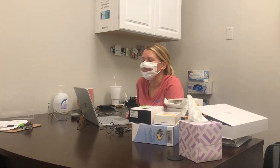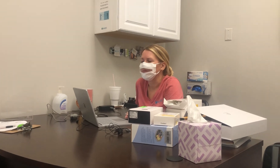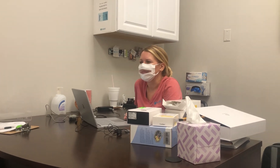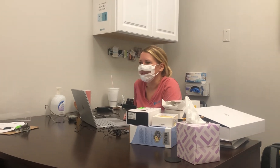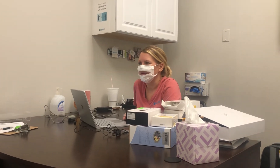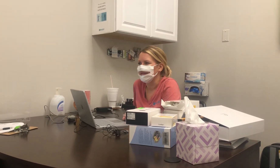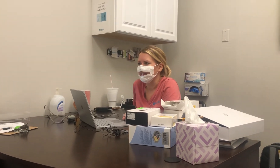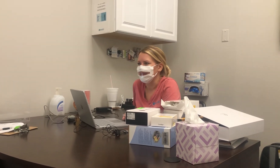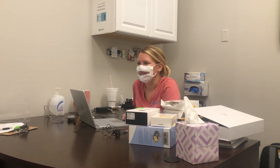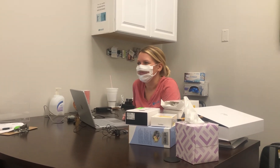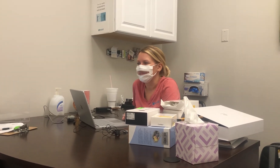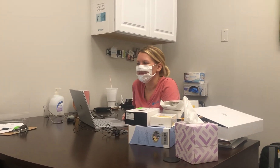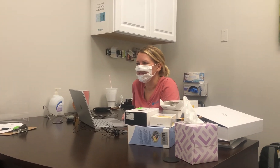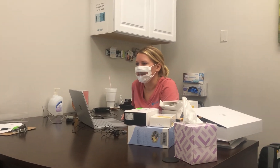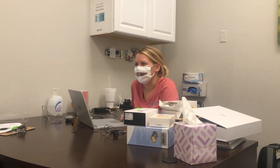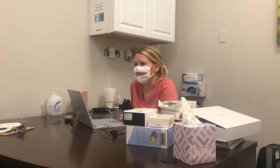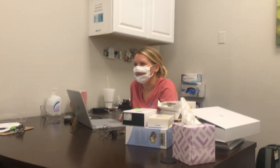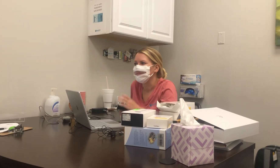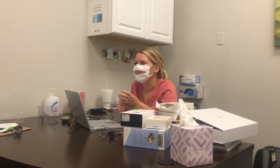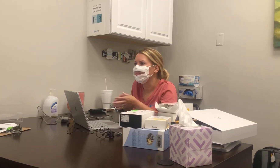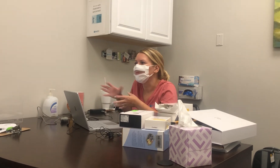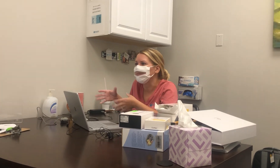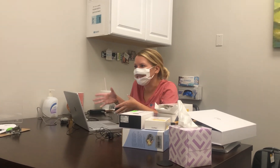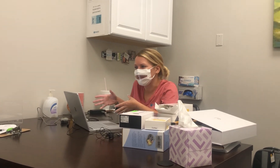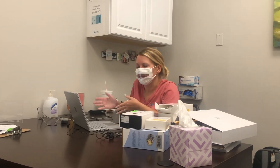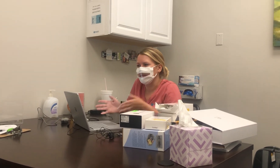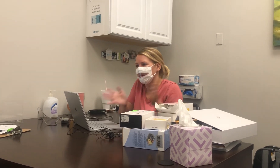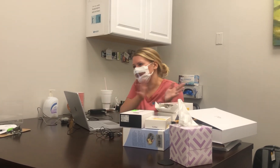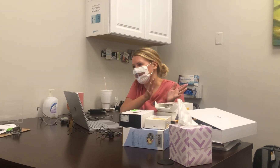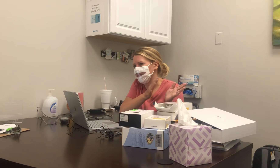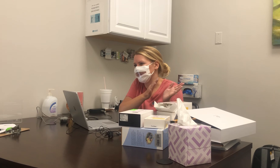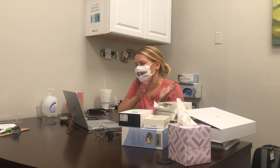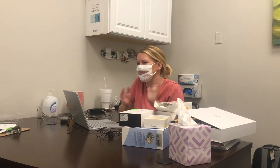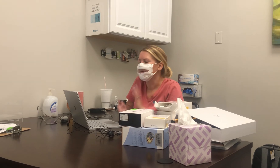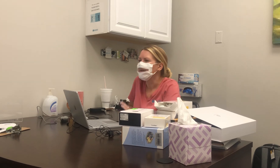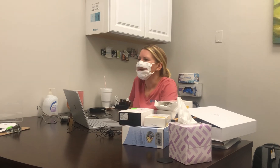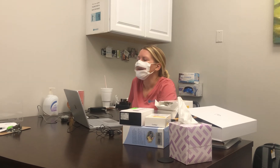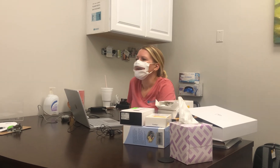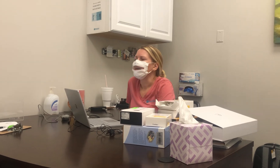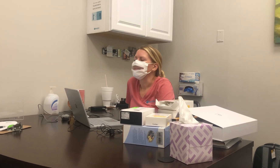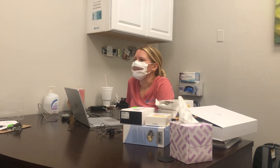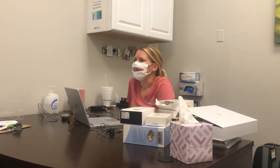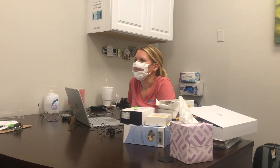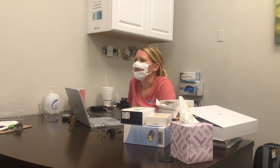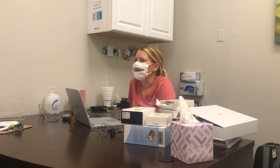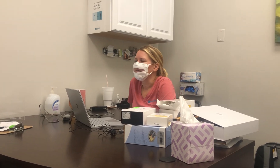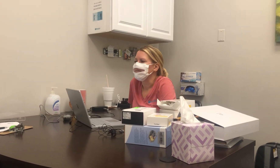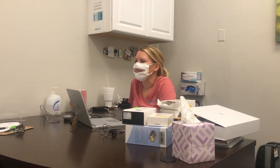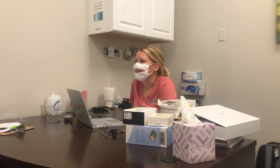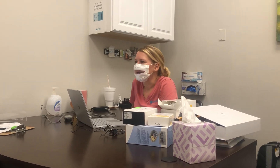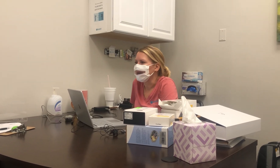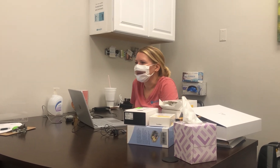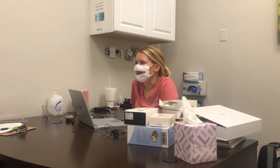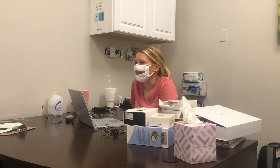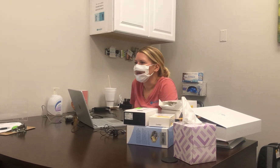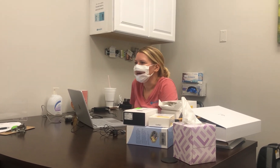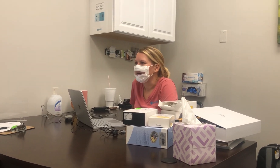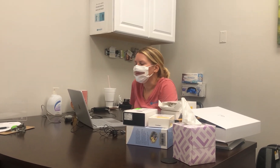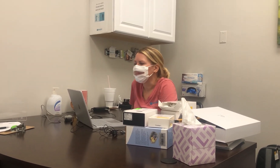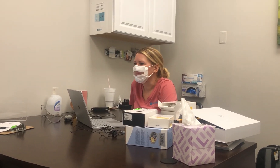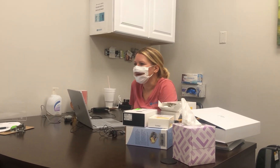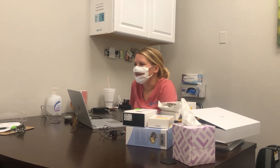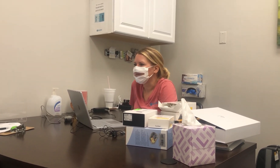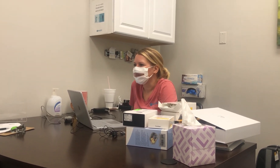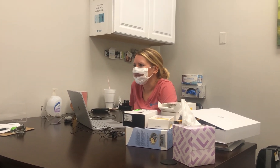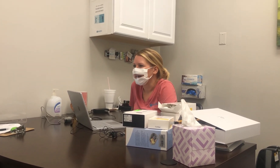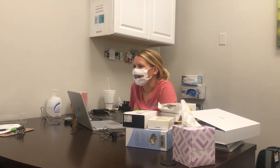when you were wearing hearing aids from the sound, more recently, not long term. And so today, I